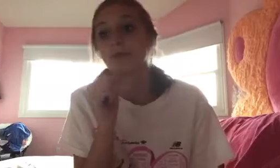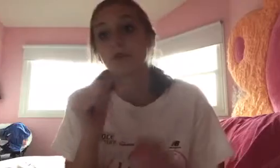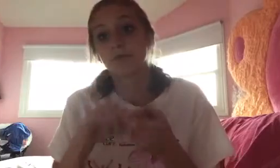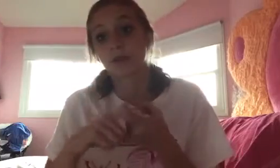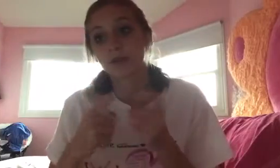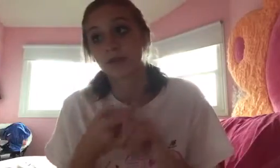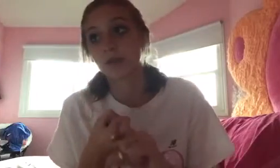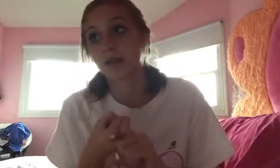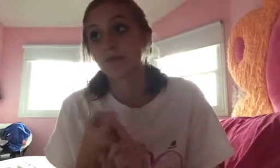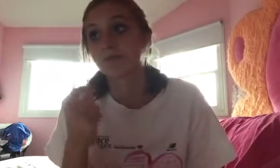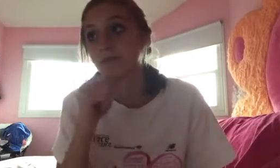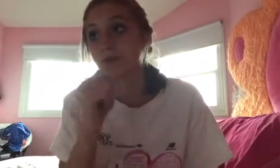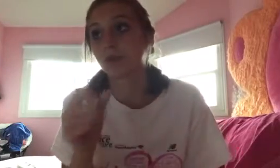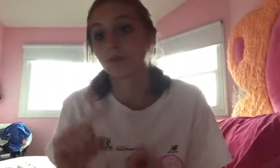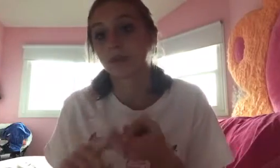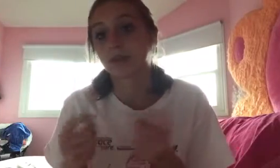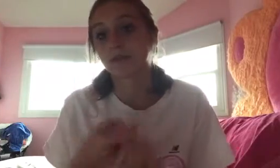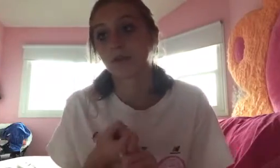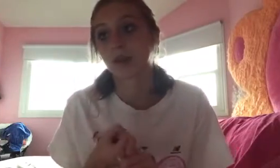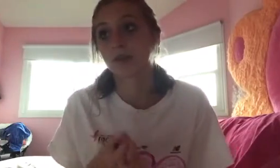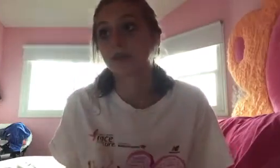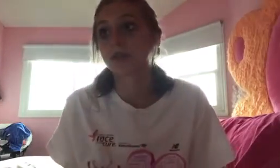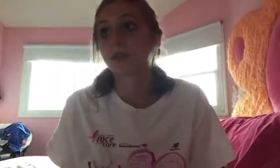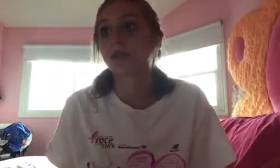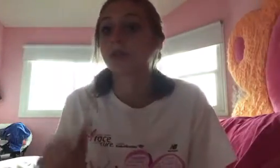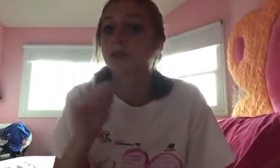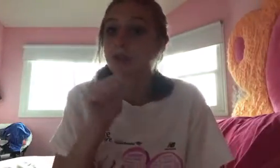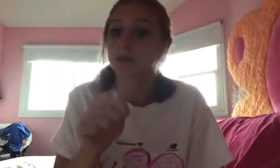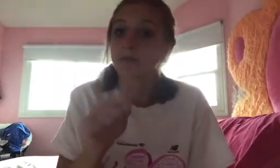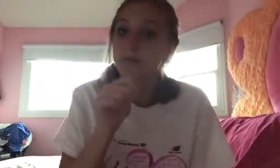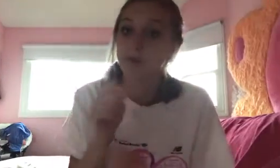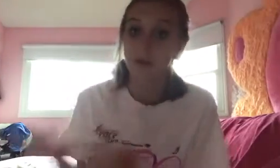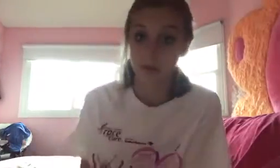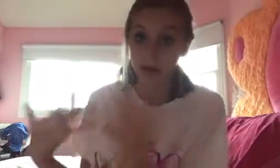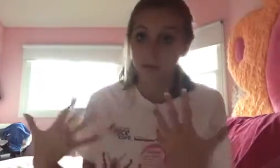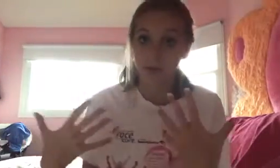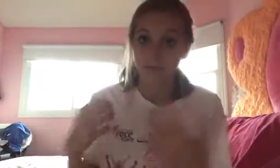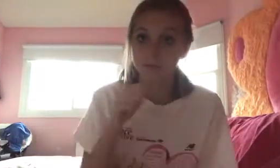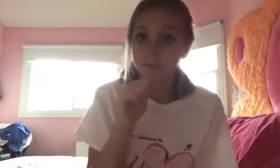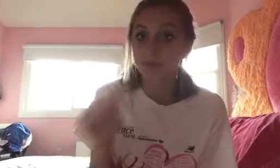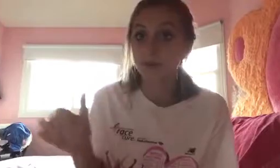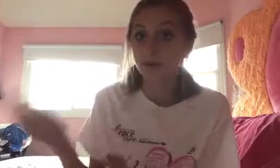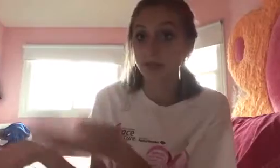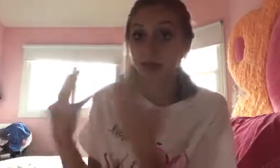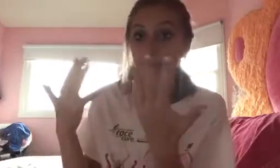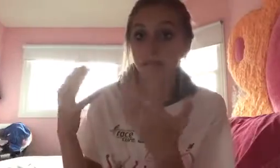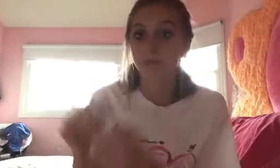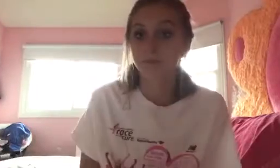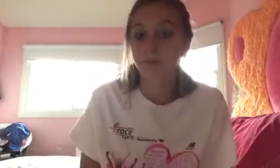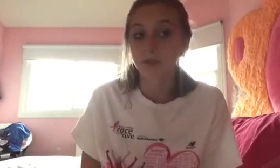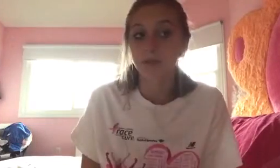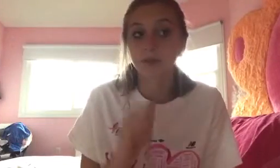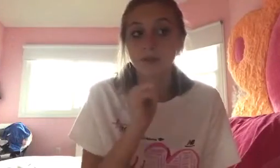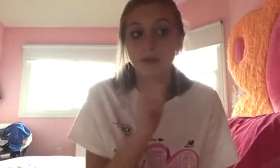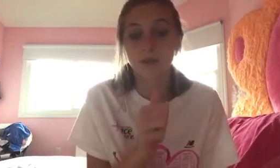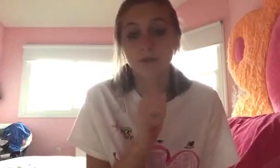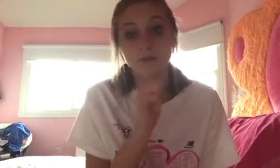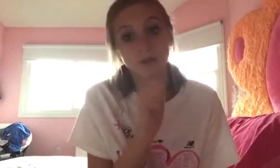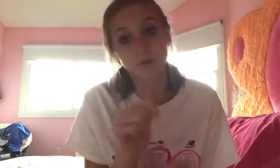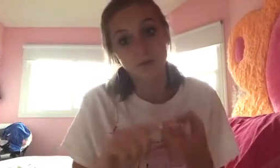Don't be his friend. Don't be his friend. Don't let him in. Don't let him in. Don't be